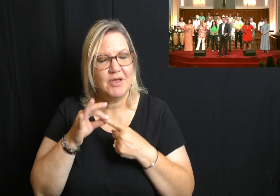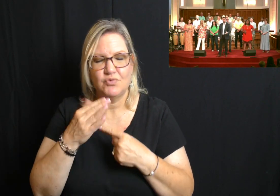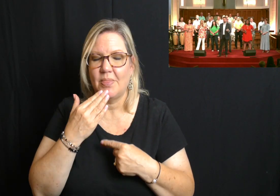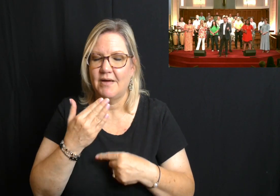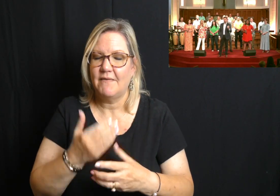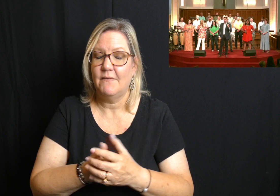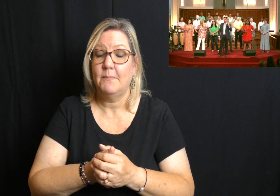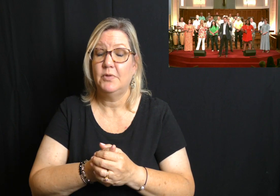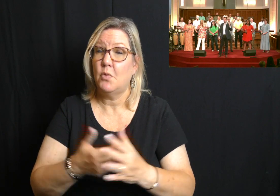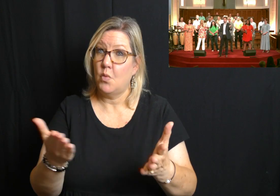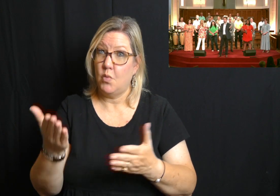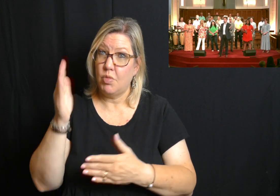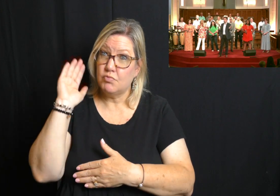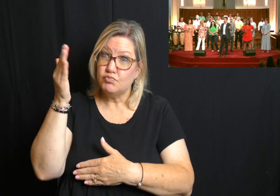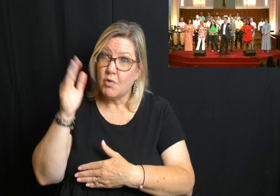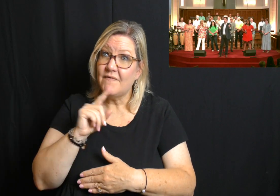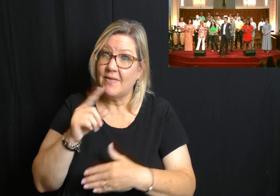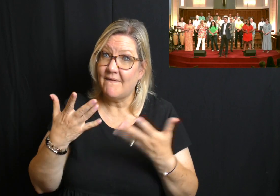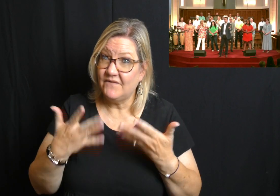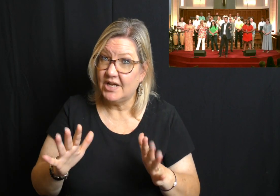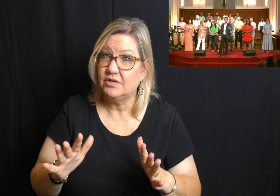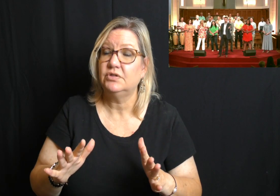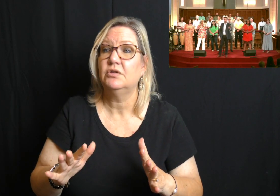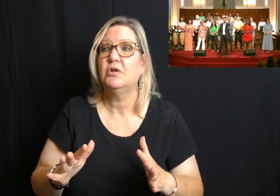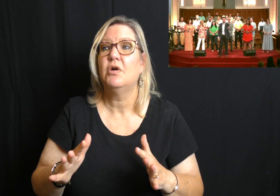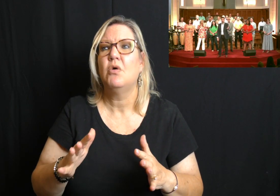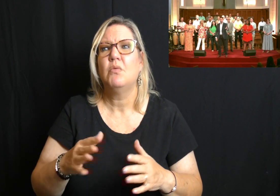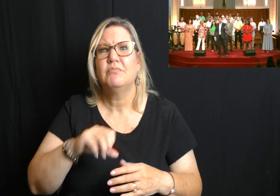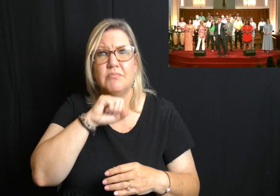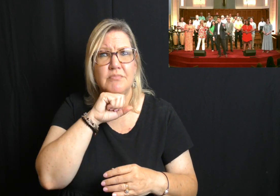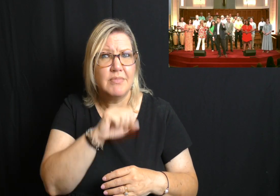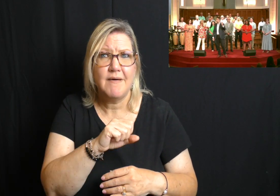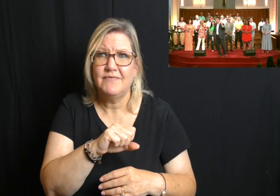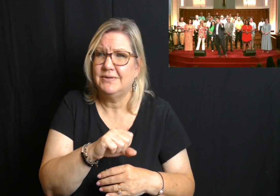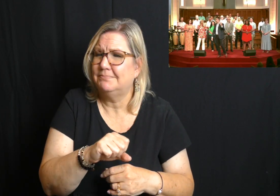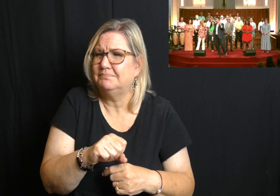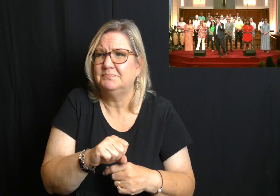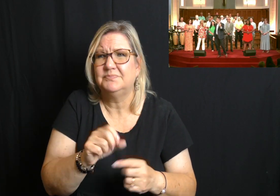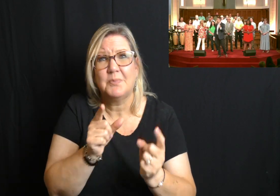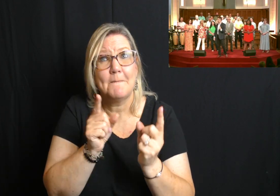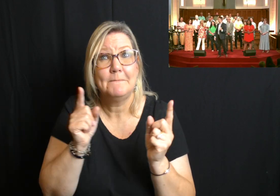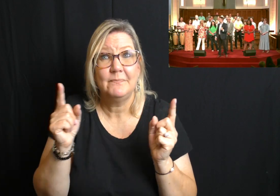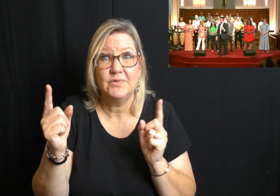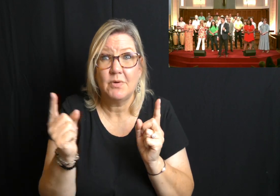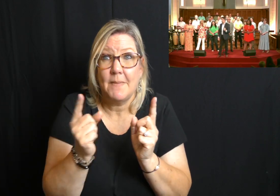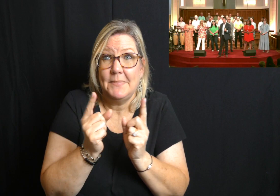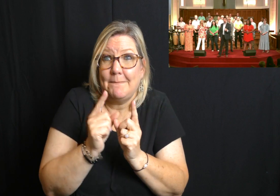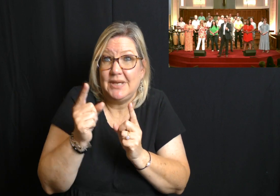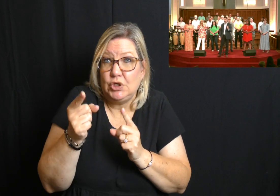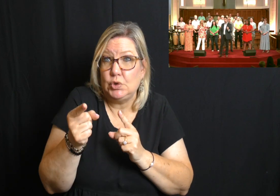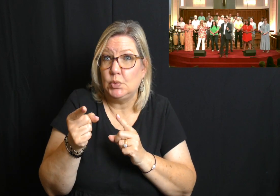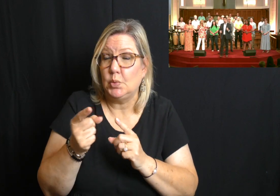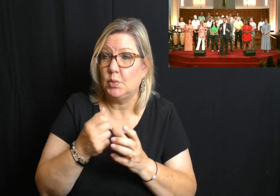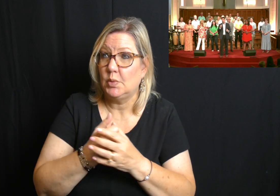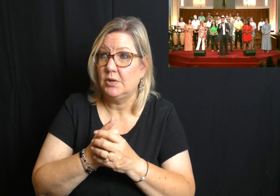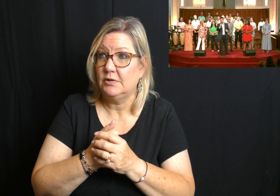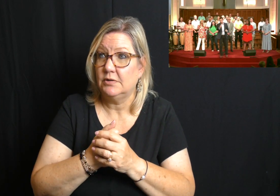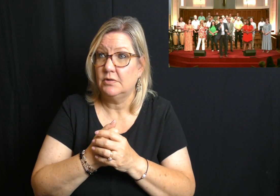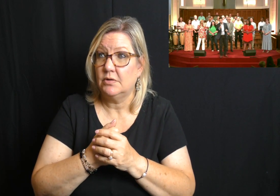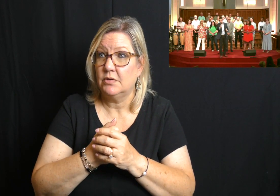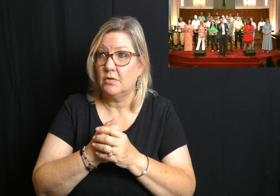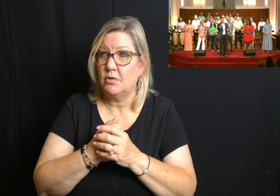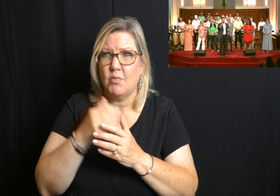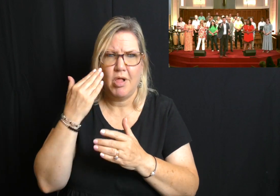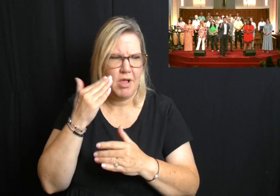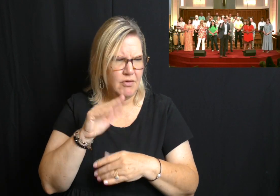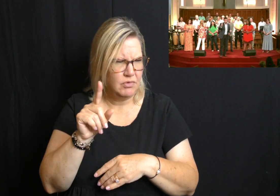we'd love for you to go to our pastor's reception. You know, if you're like, I don't know how to get there, you just go out through